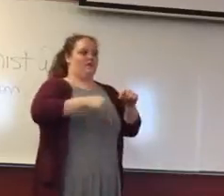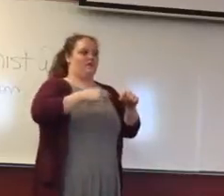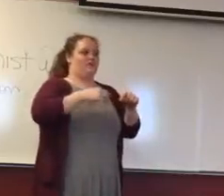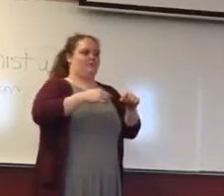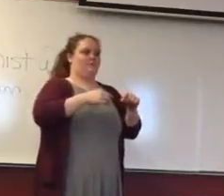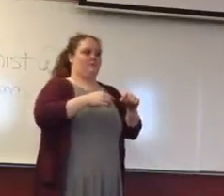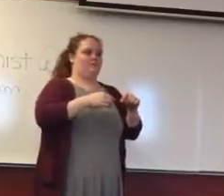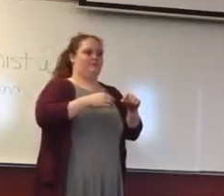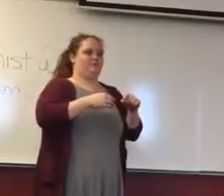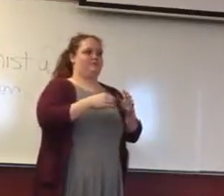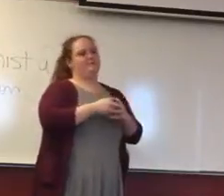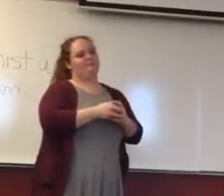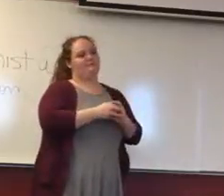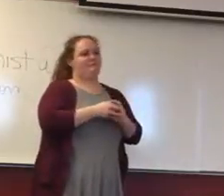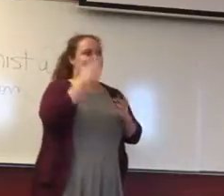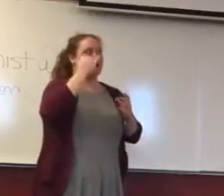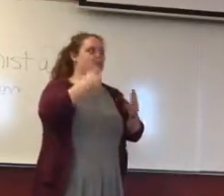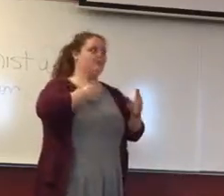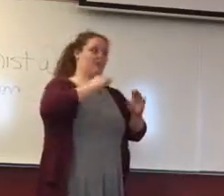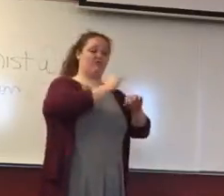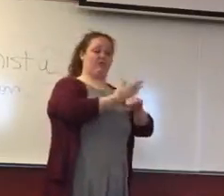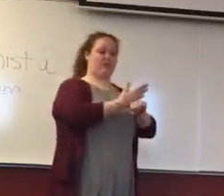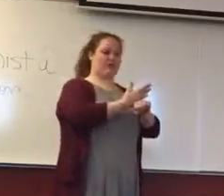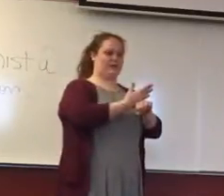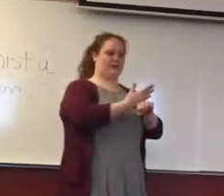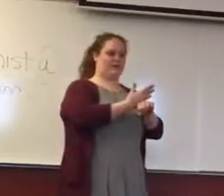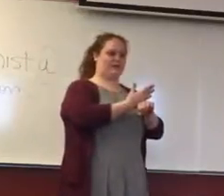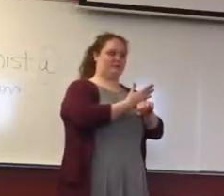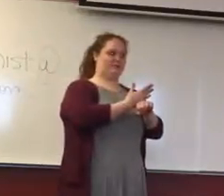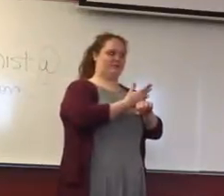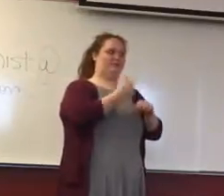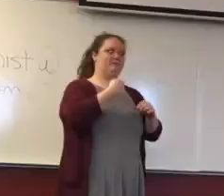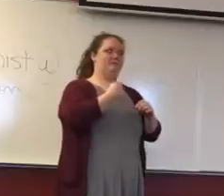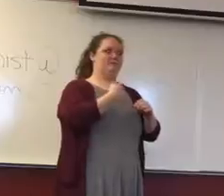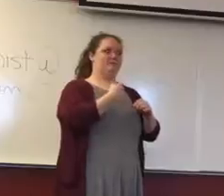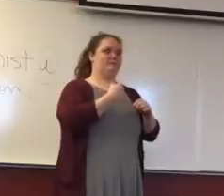all the blame on, this is not my job, I can't do this, But usually,